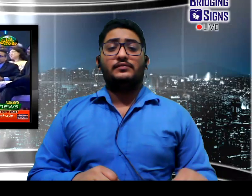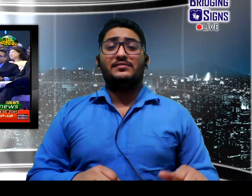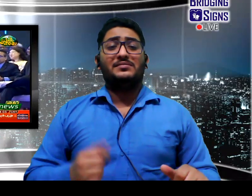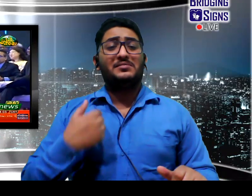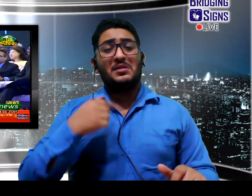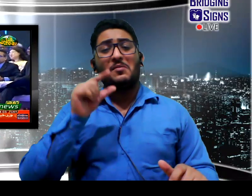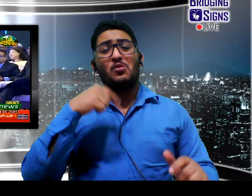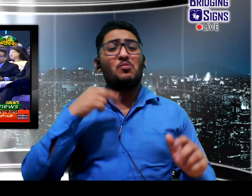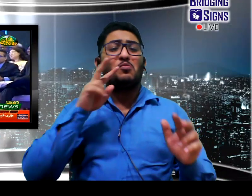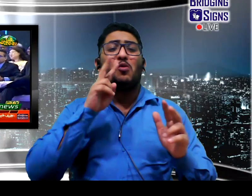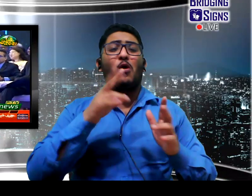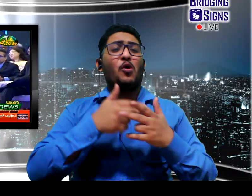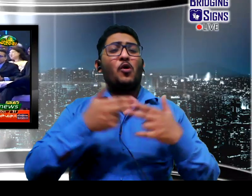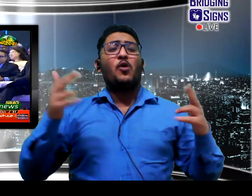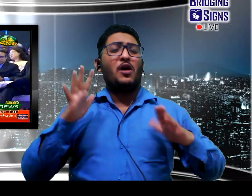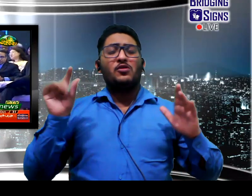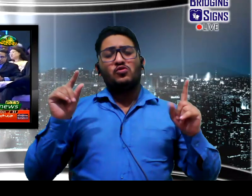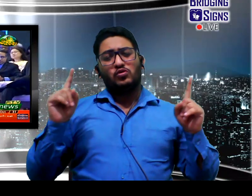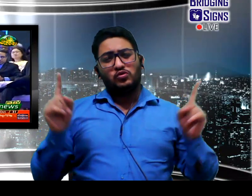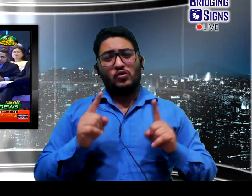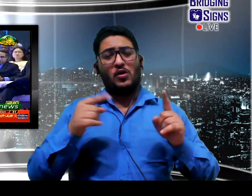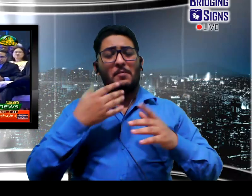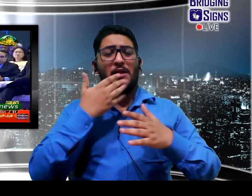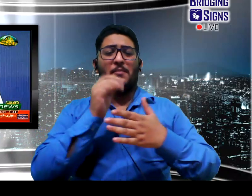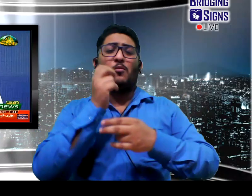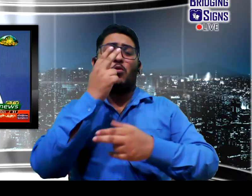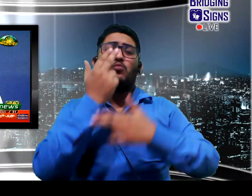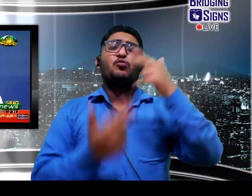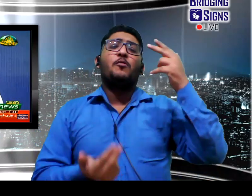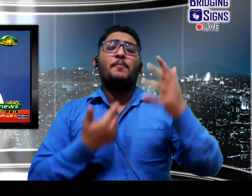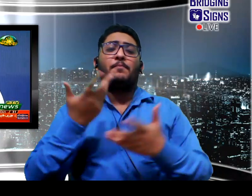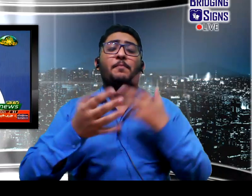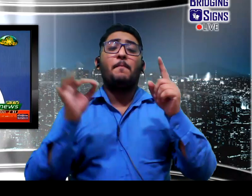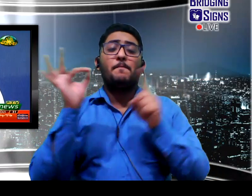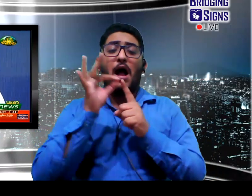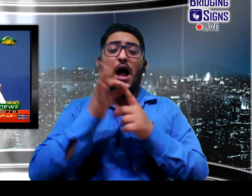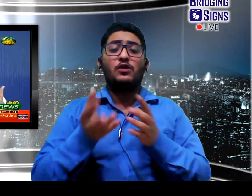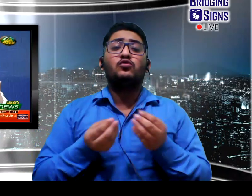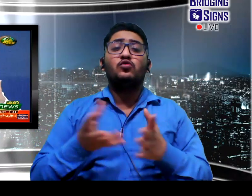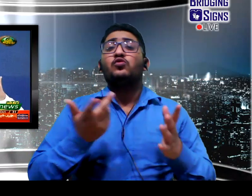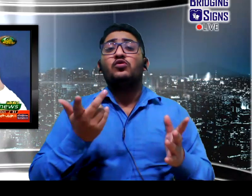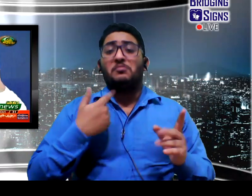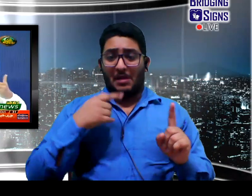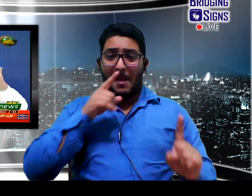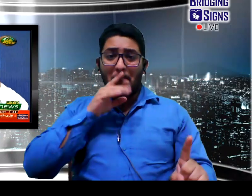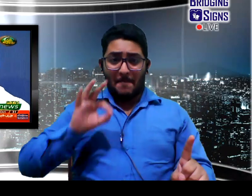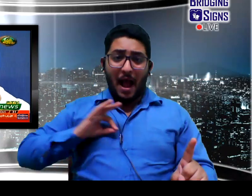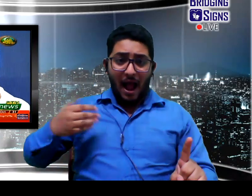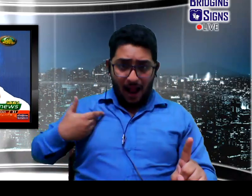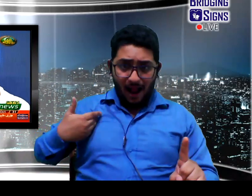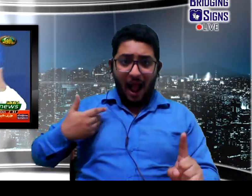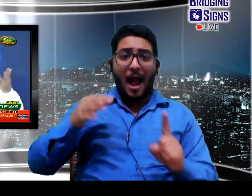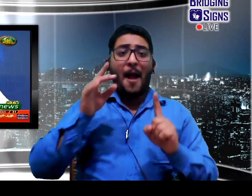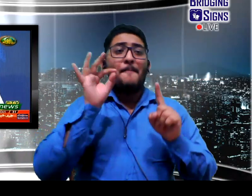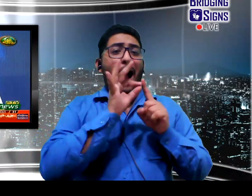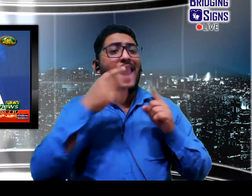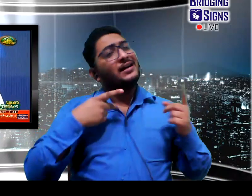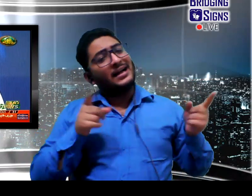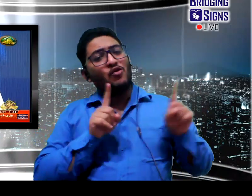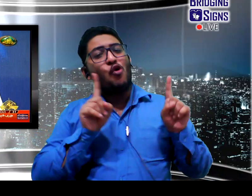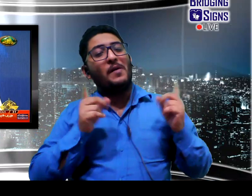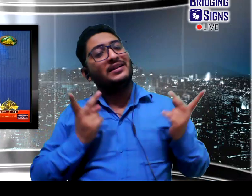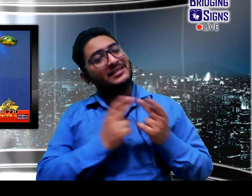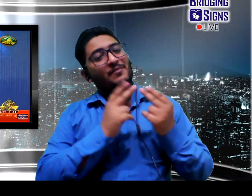David, let me just give you a brief history of Pakistan, because Pakistan and I are almost the same